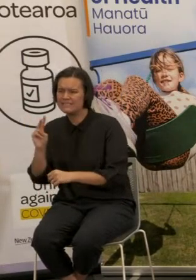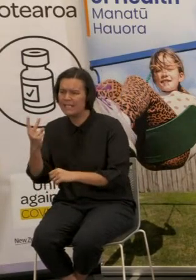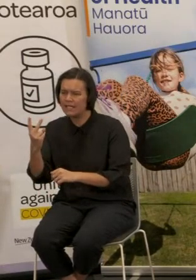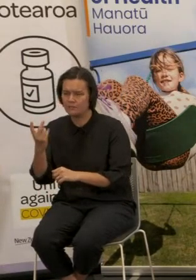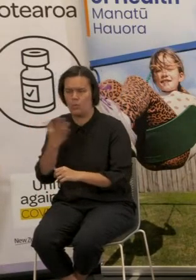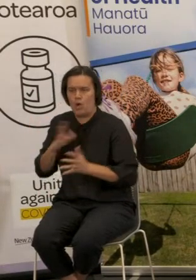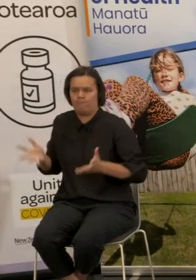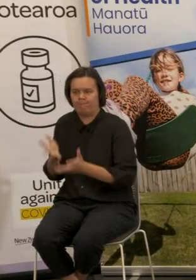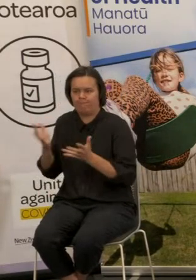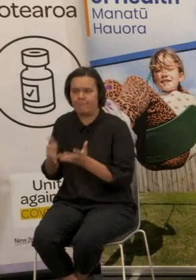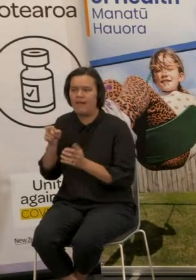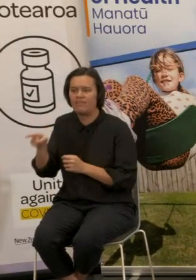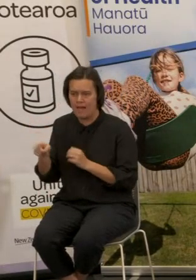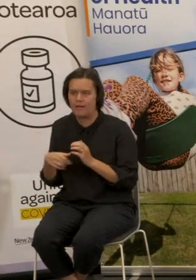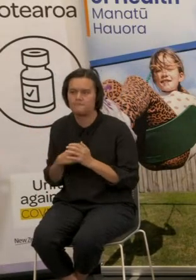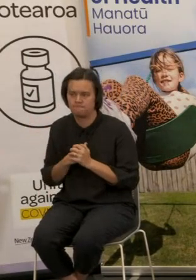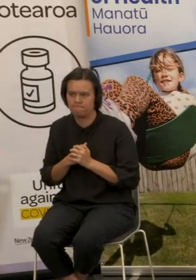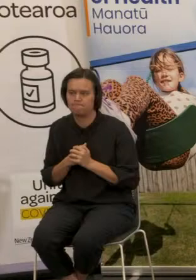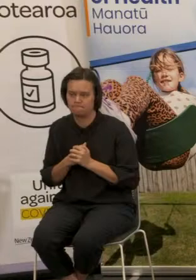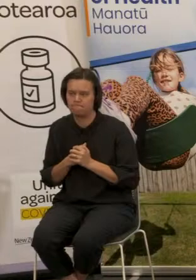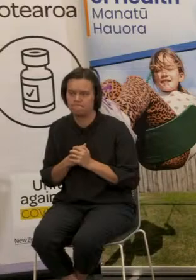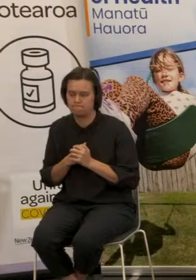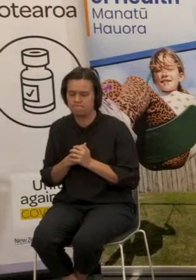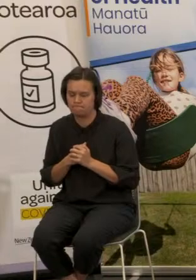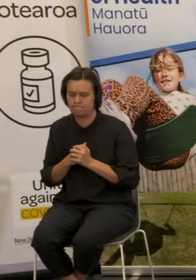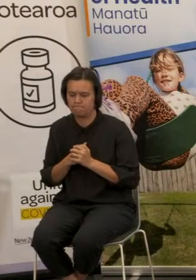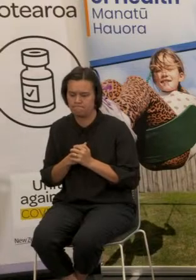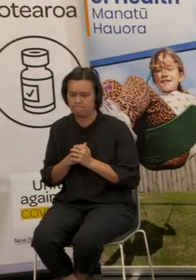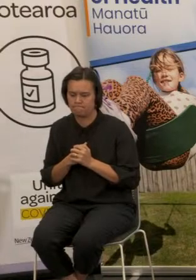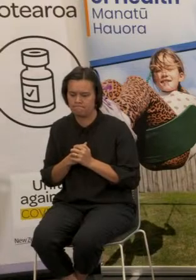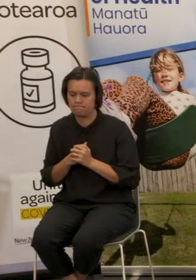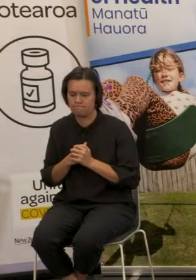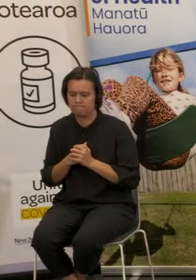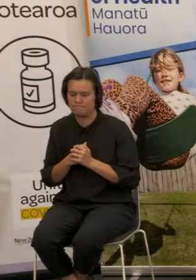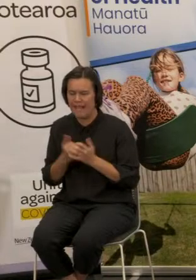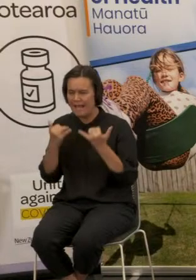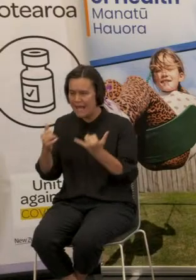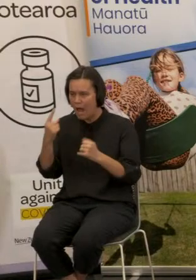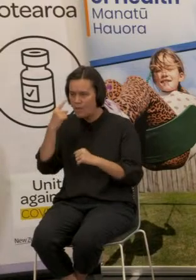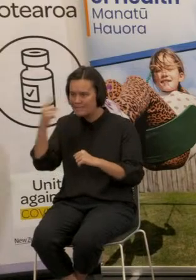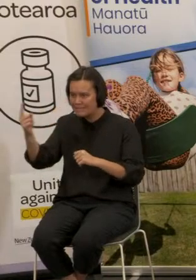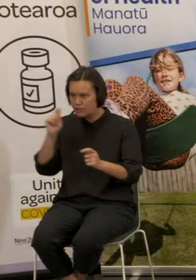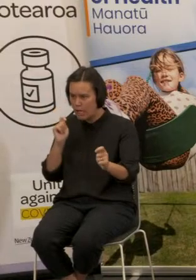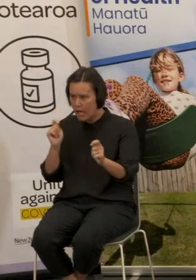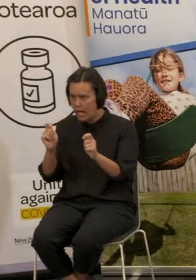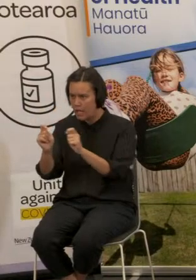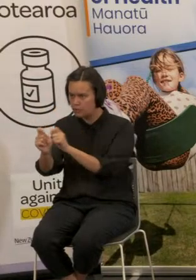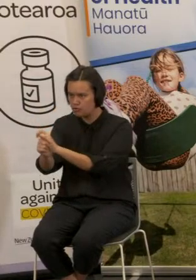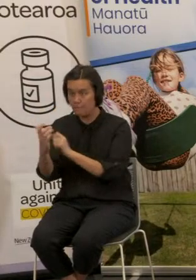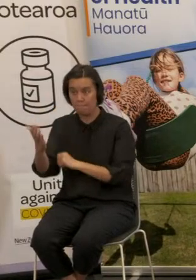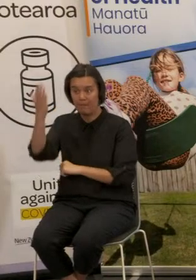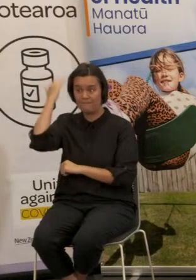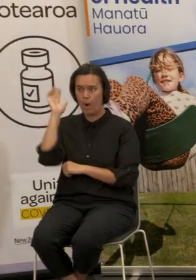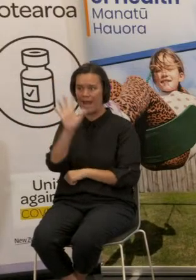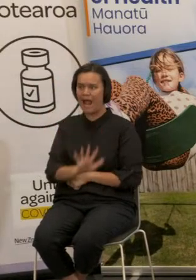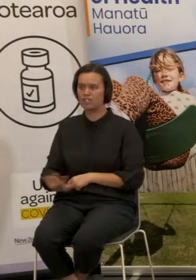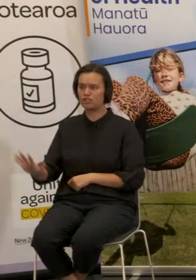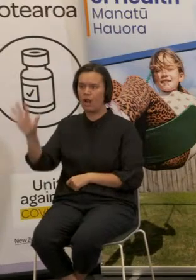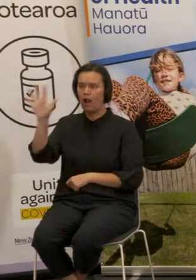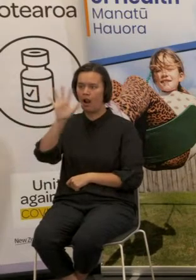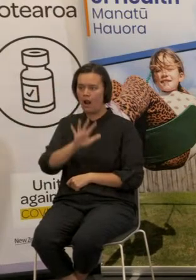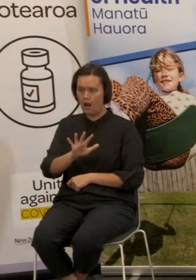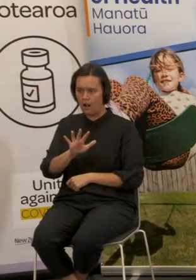I'm seeing, is a bit of a flip. We're going from big national things to more regional things. So on